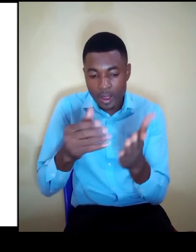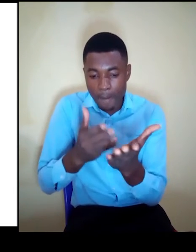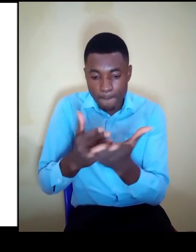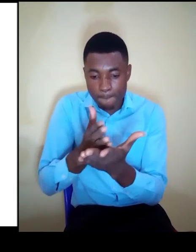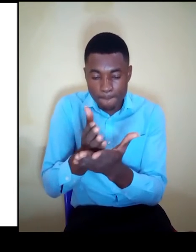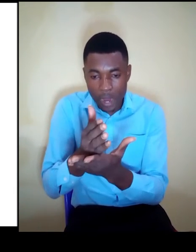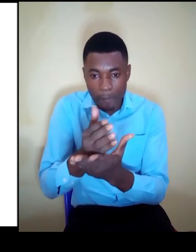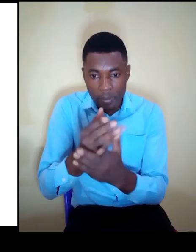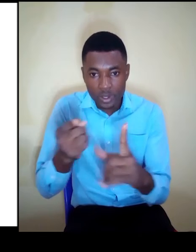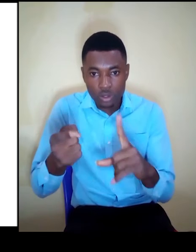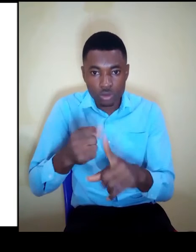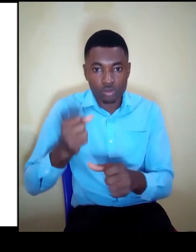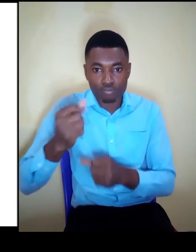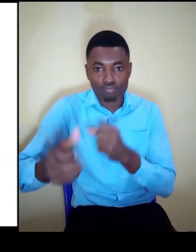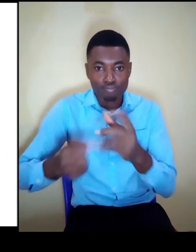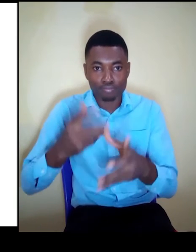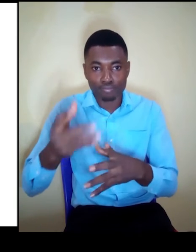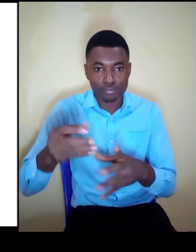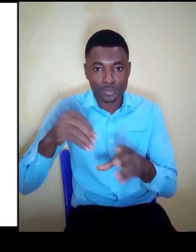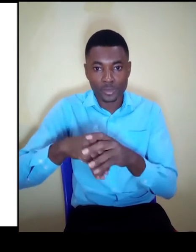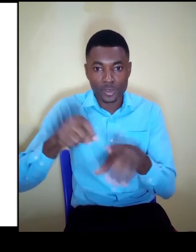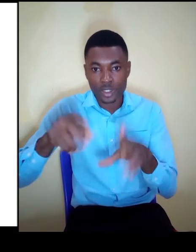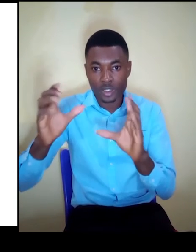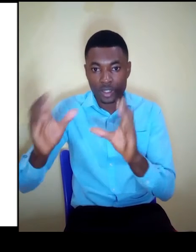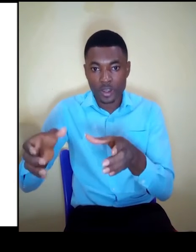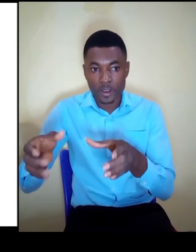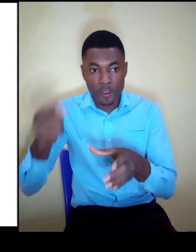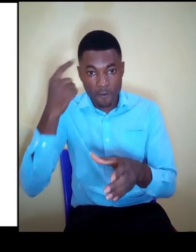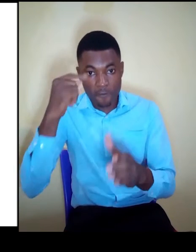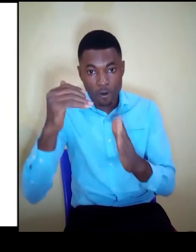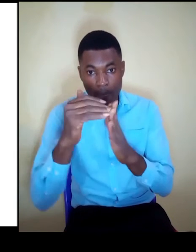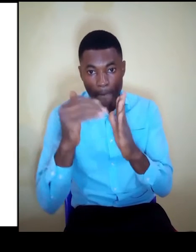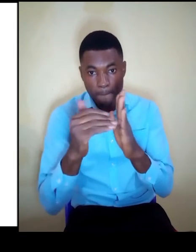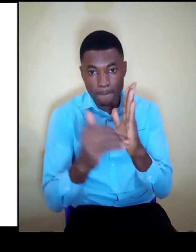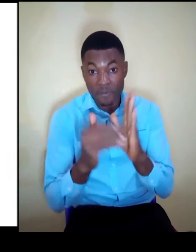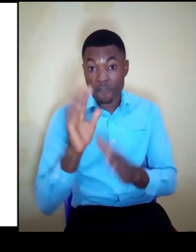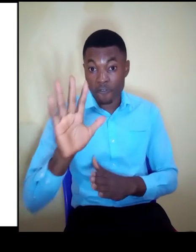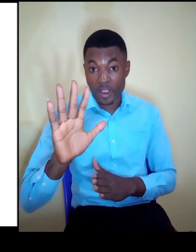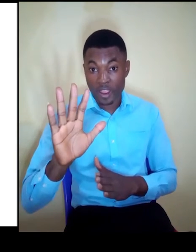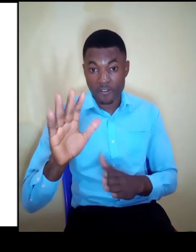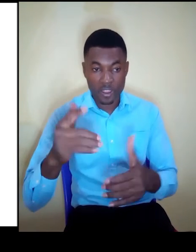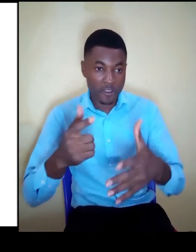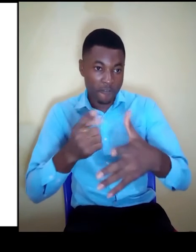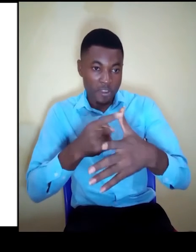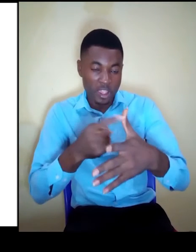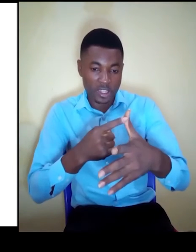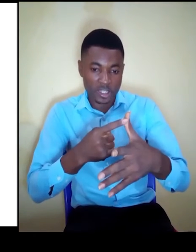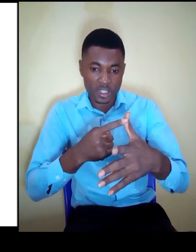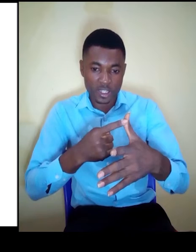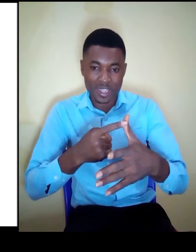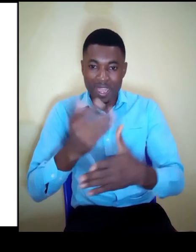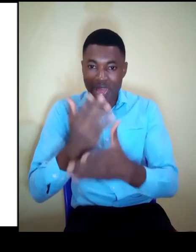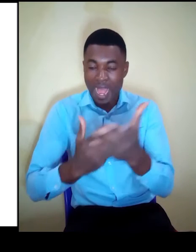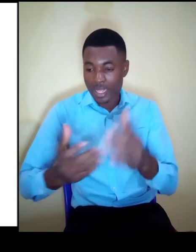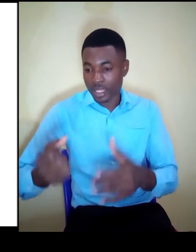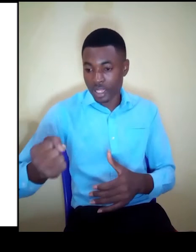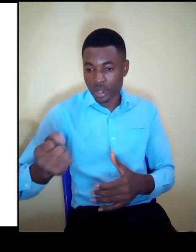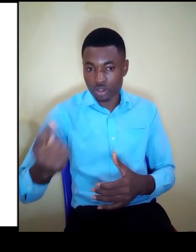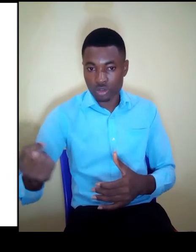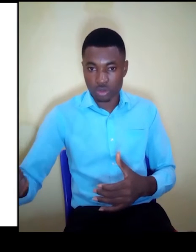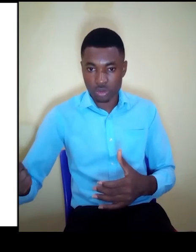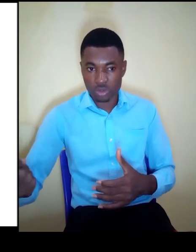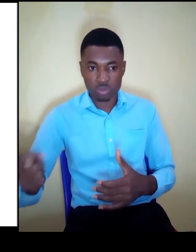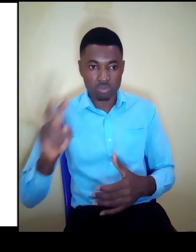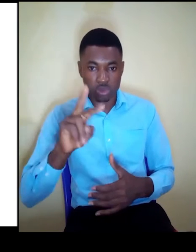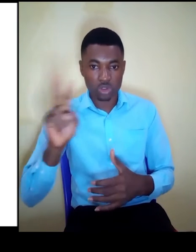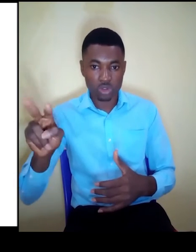5 semantic categories. So for the 5, I have handheld tools, 22 items, clothing and accessories,